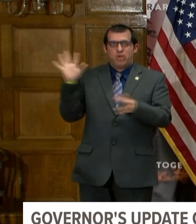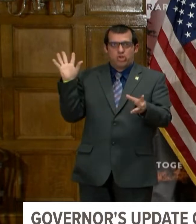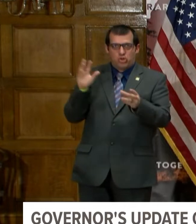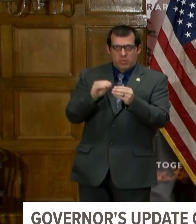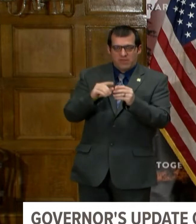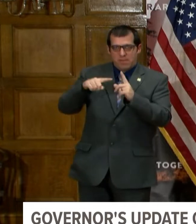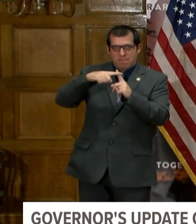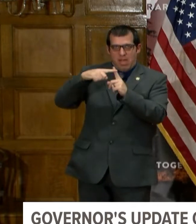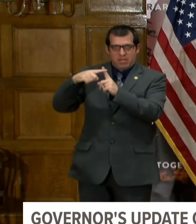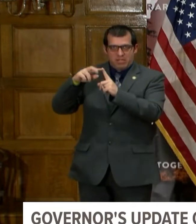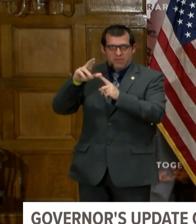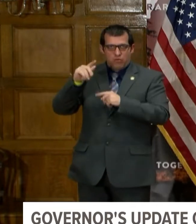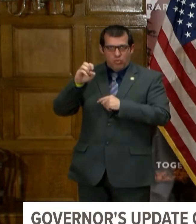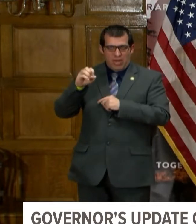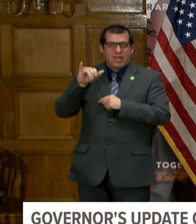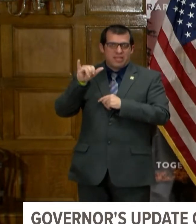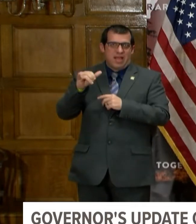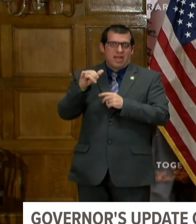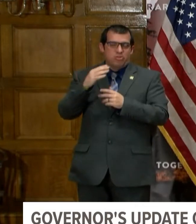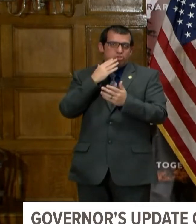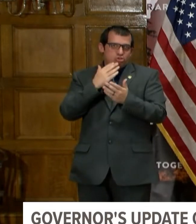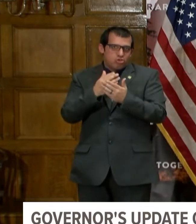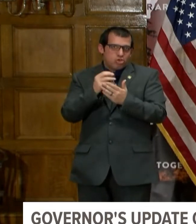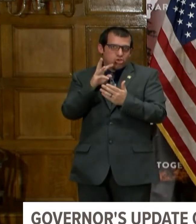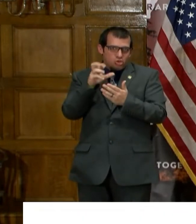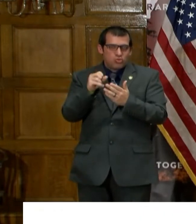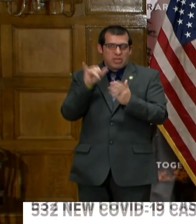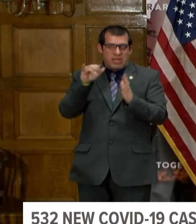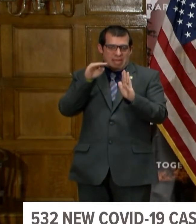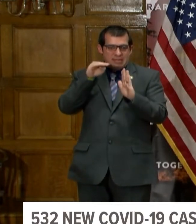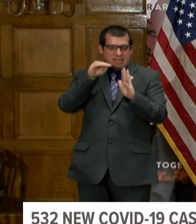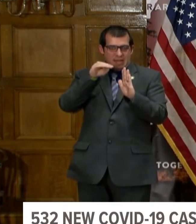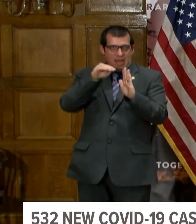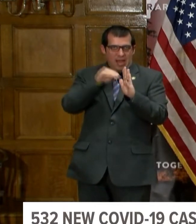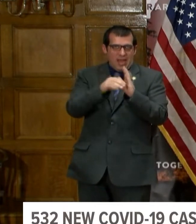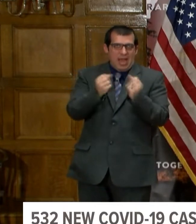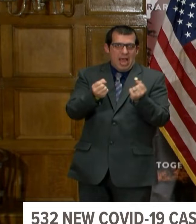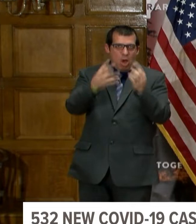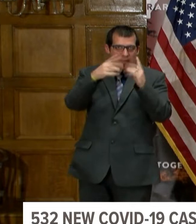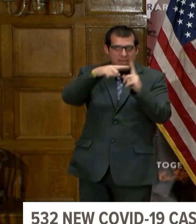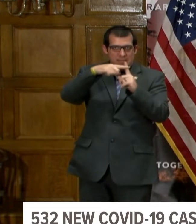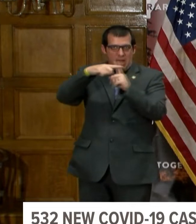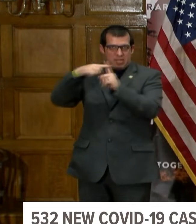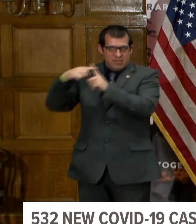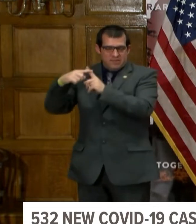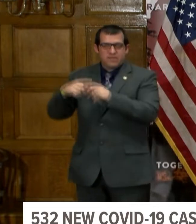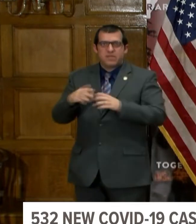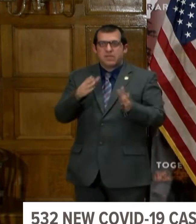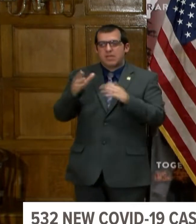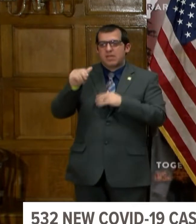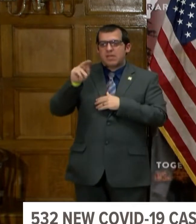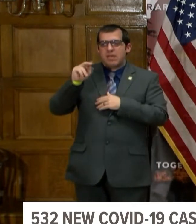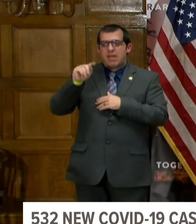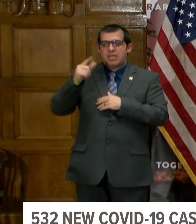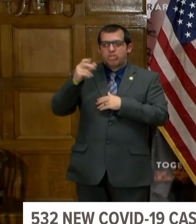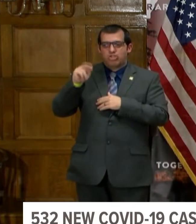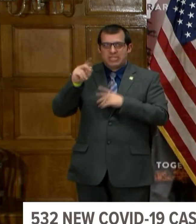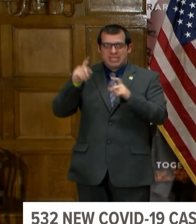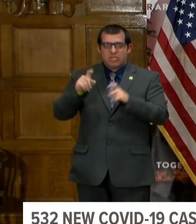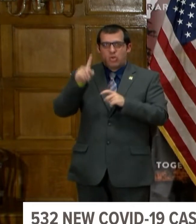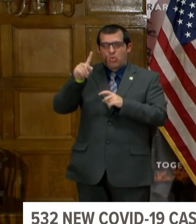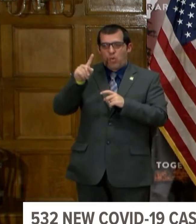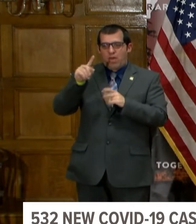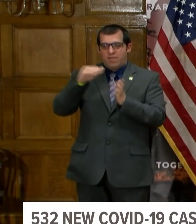continues to be part of the good news of the declining positivity rate. Our antigen testing was